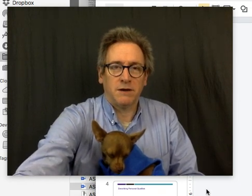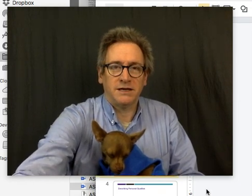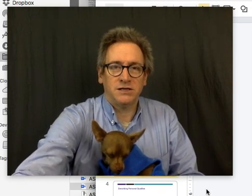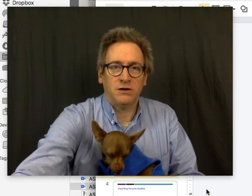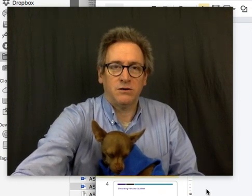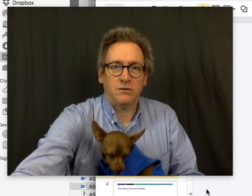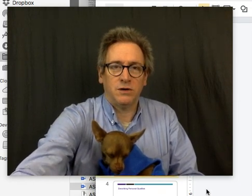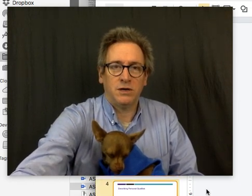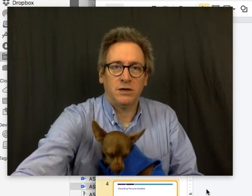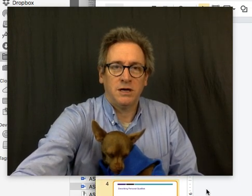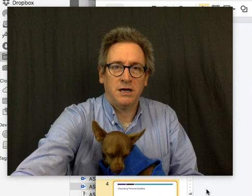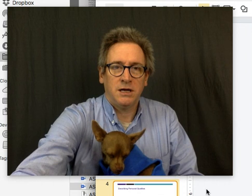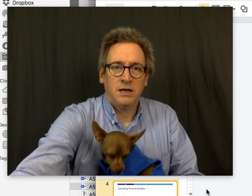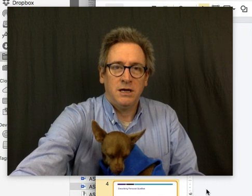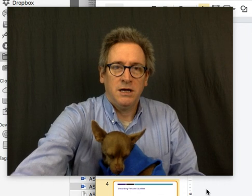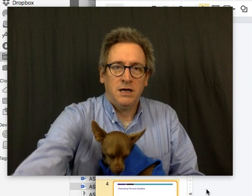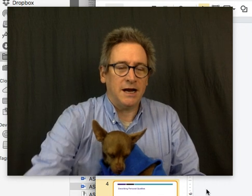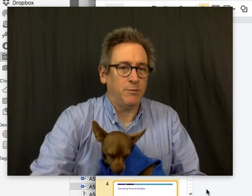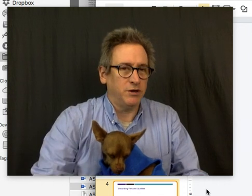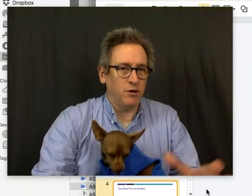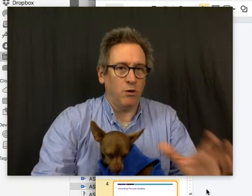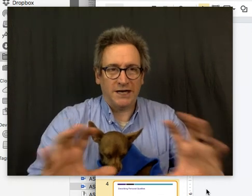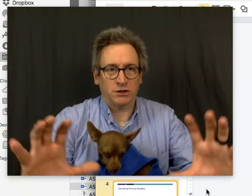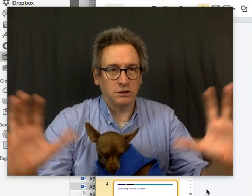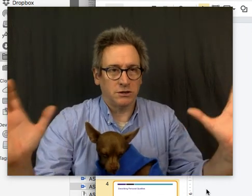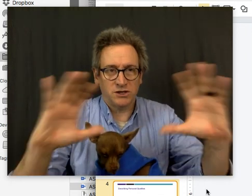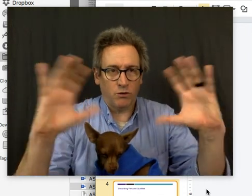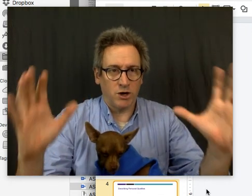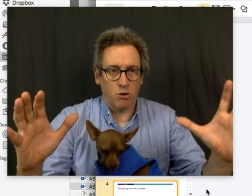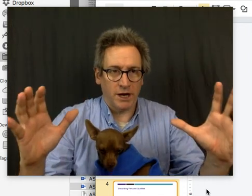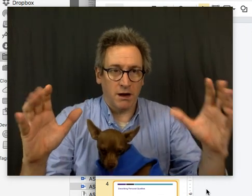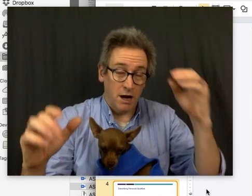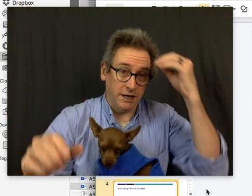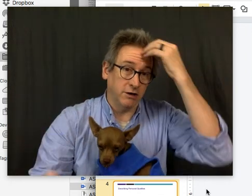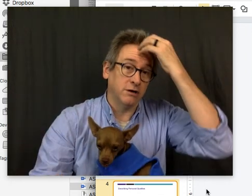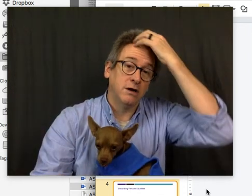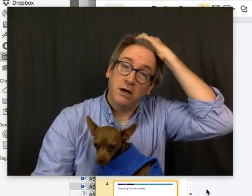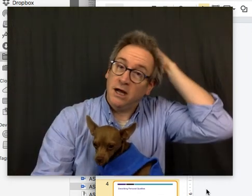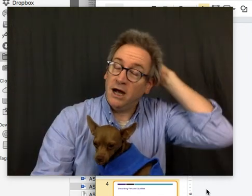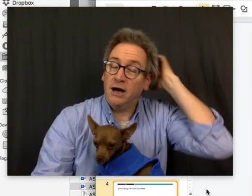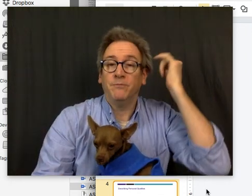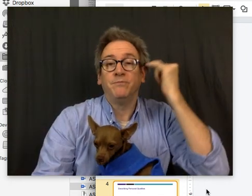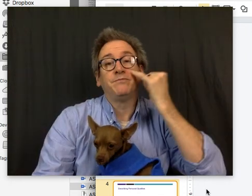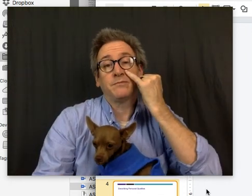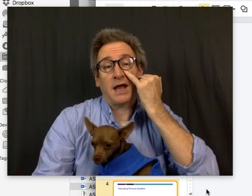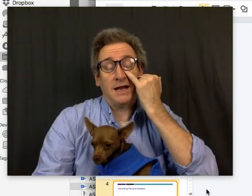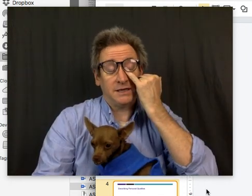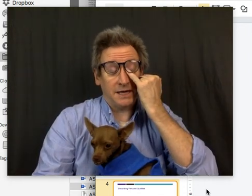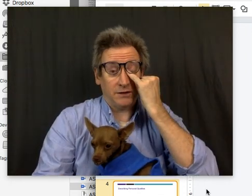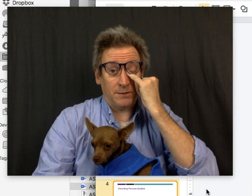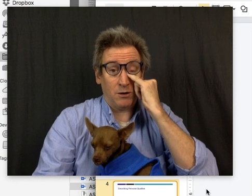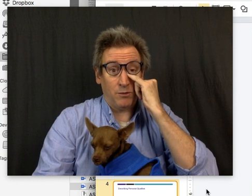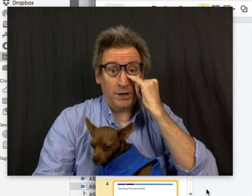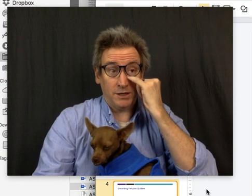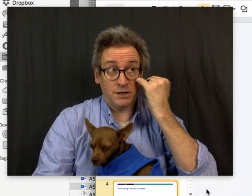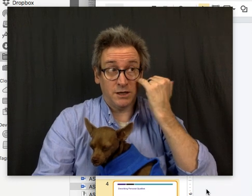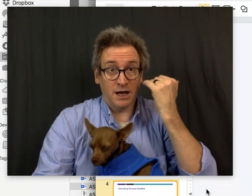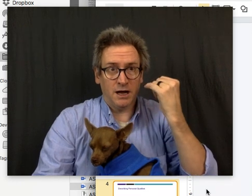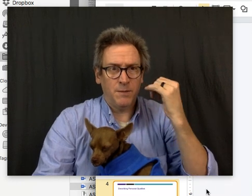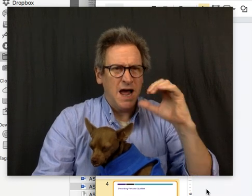All right, so again, I'll put the whole lecture, this whole recording on here, and send out the